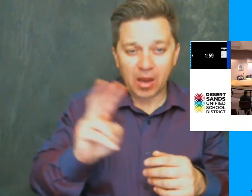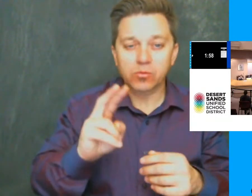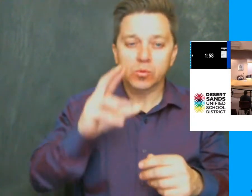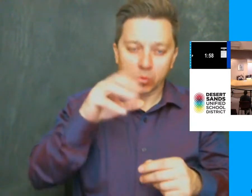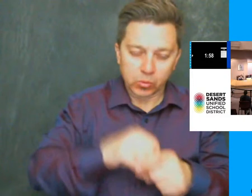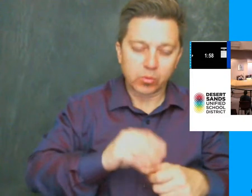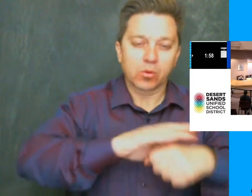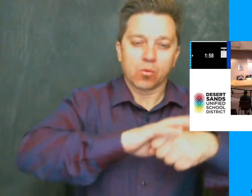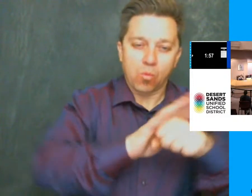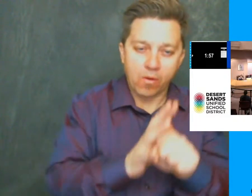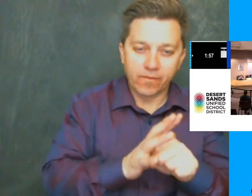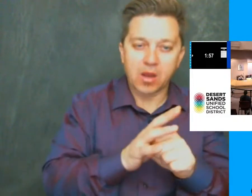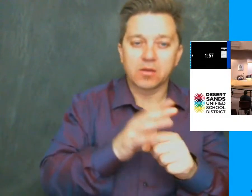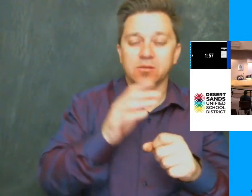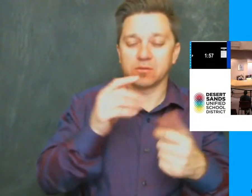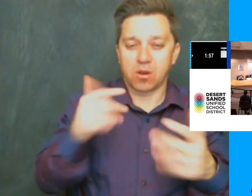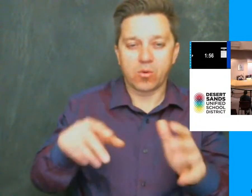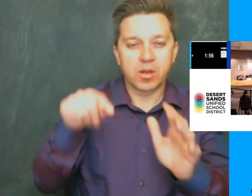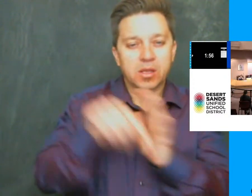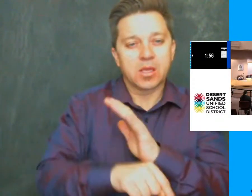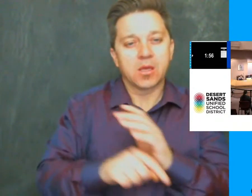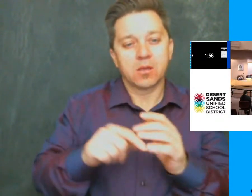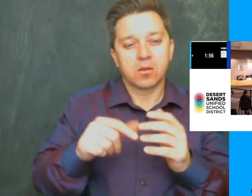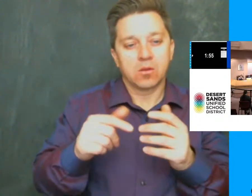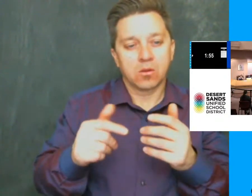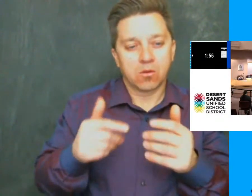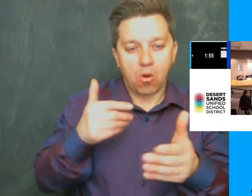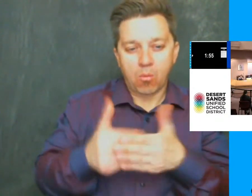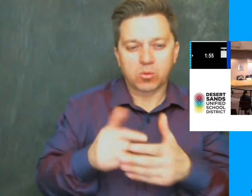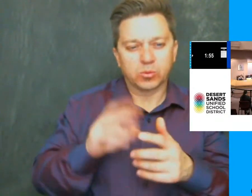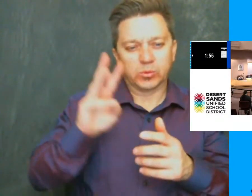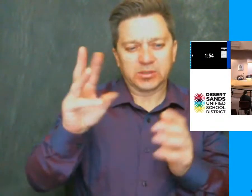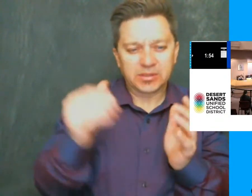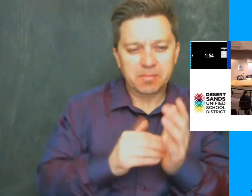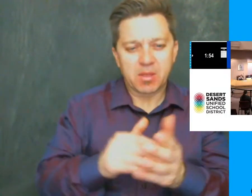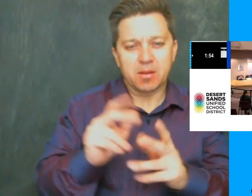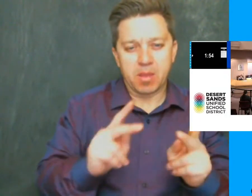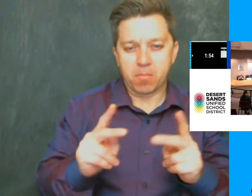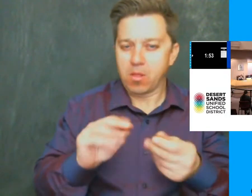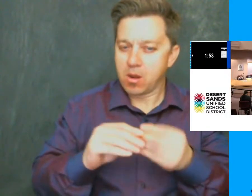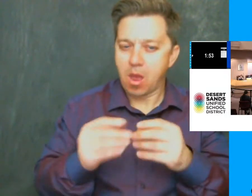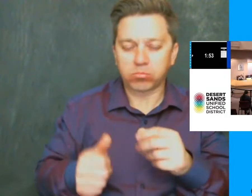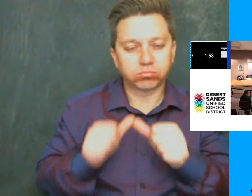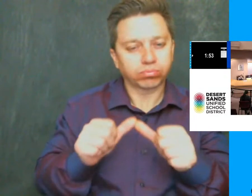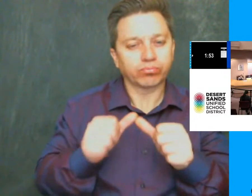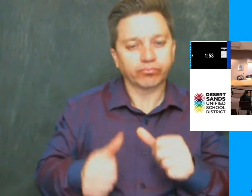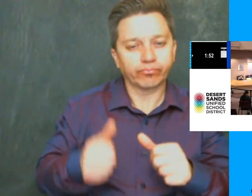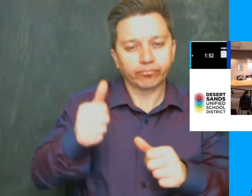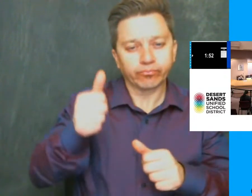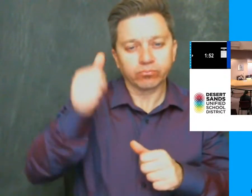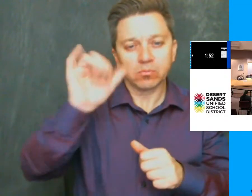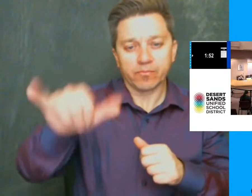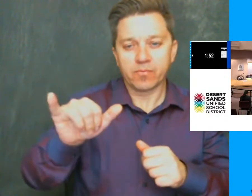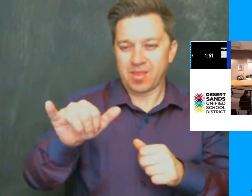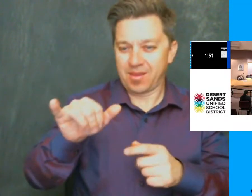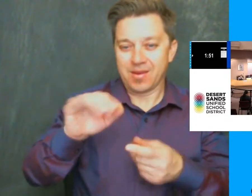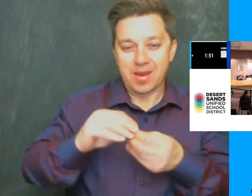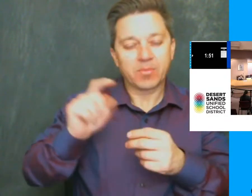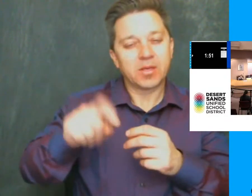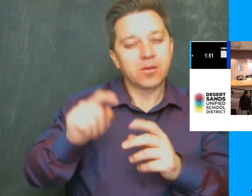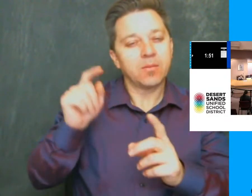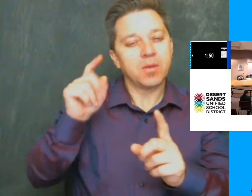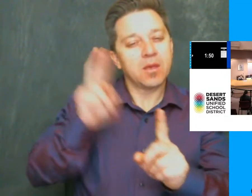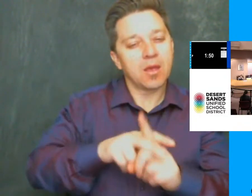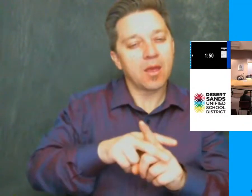6 million people, and the numbers continue rising. This information needs to be updated in our job descriptions for